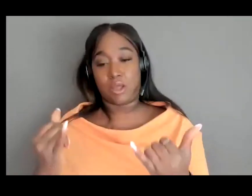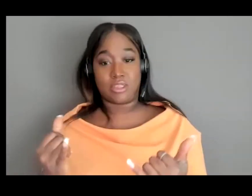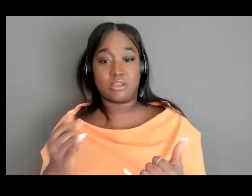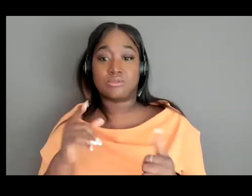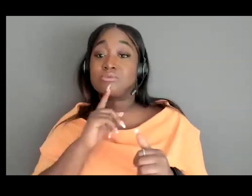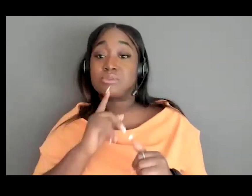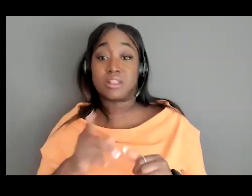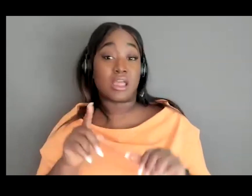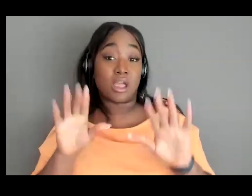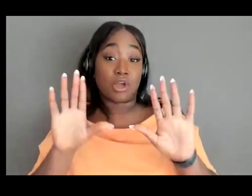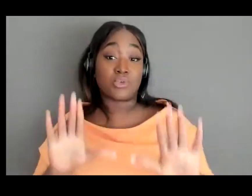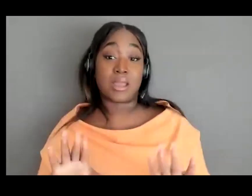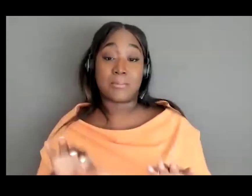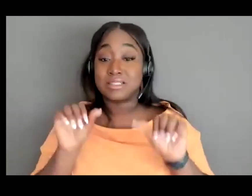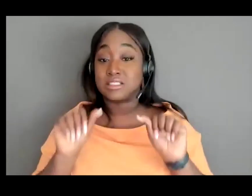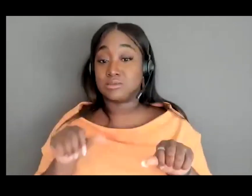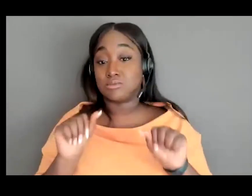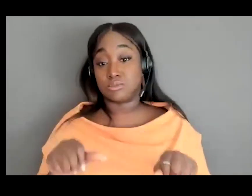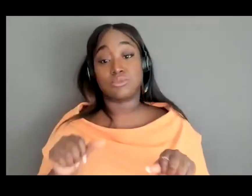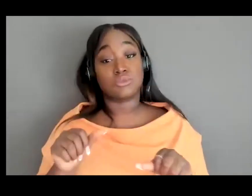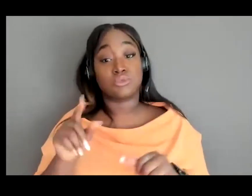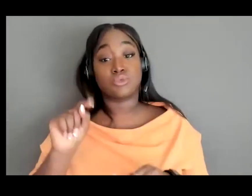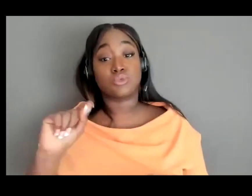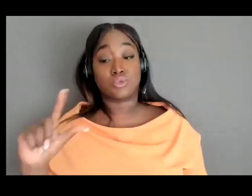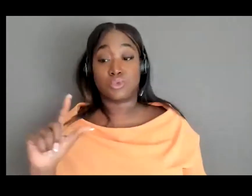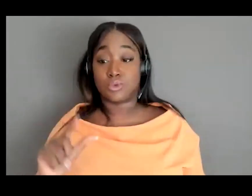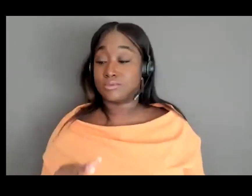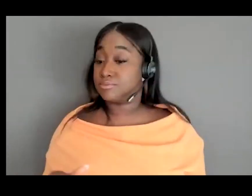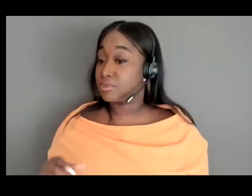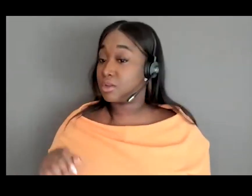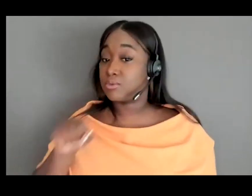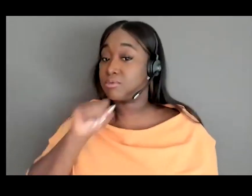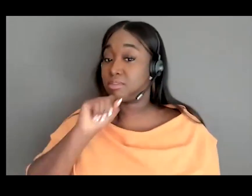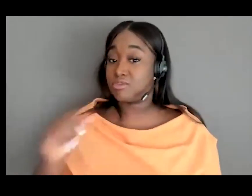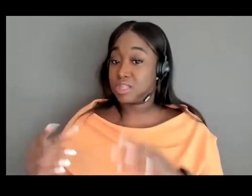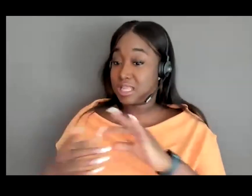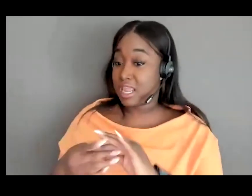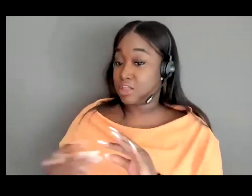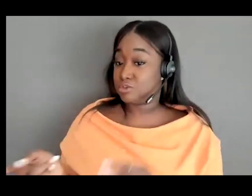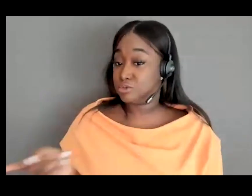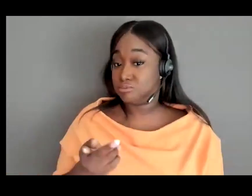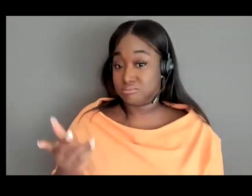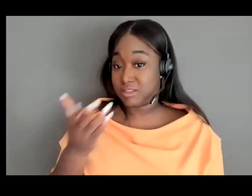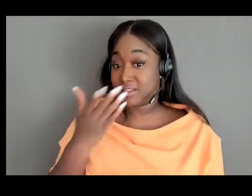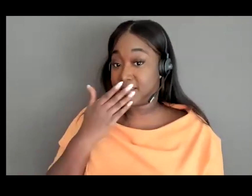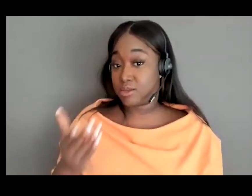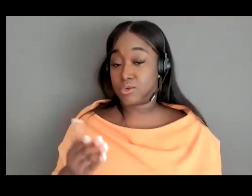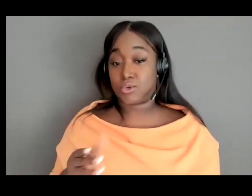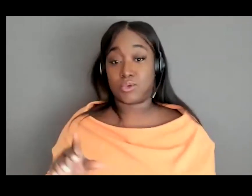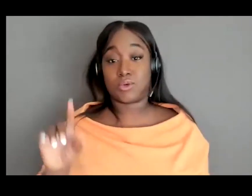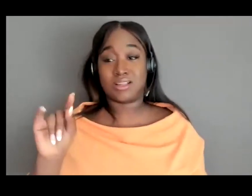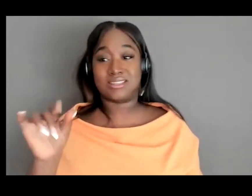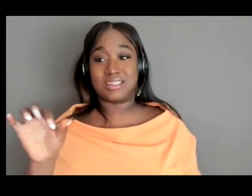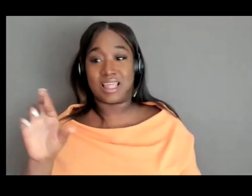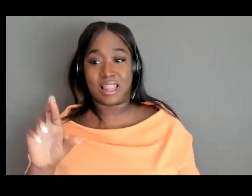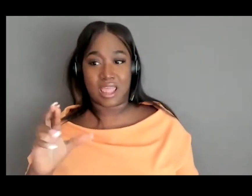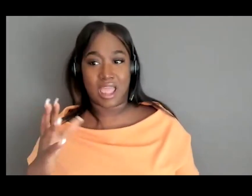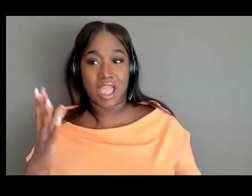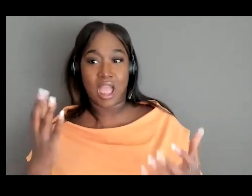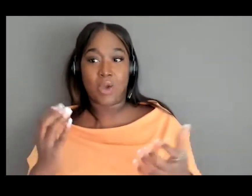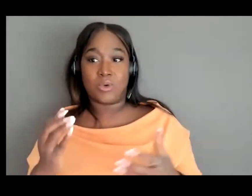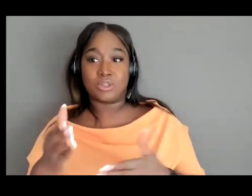potentially interesting tool. Yeah, I'd love to connect, Kim. Thank you. Hi, I just wanted to share kind of